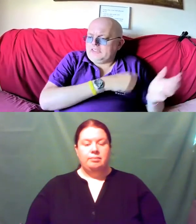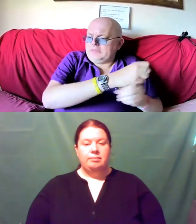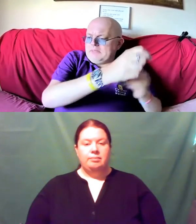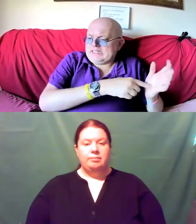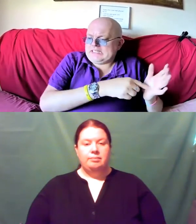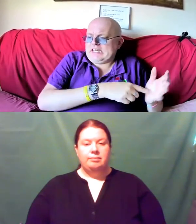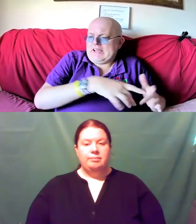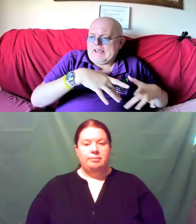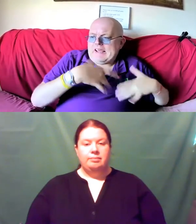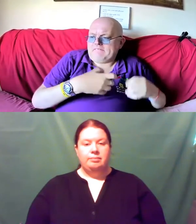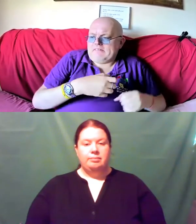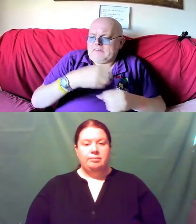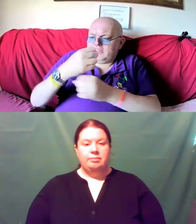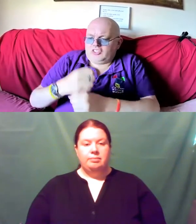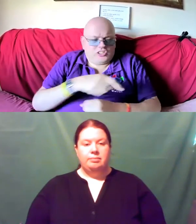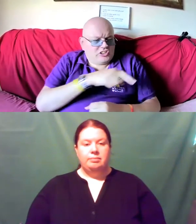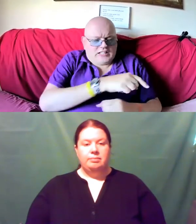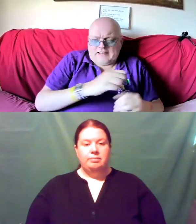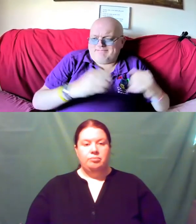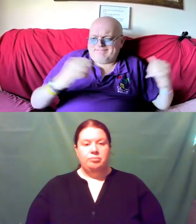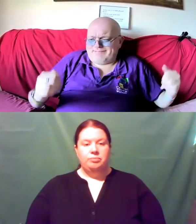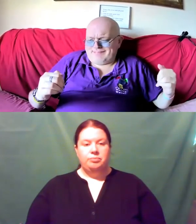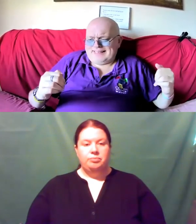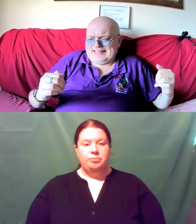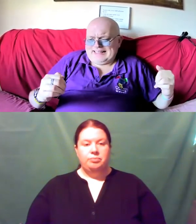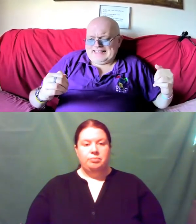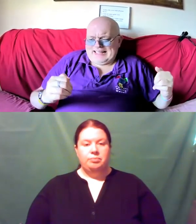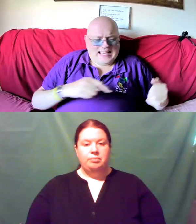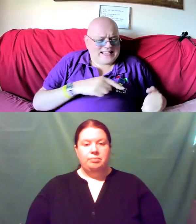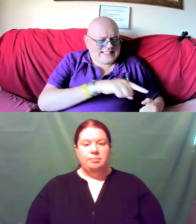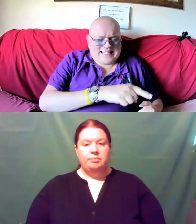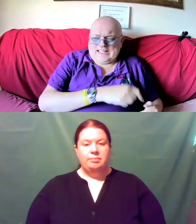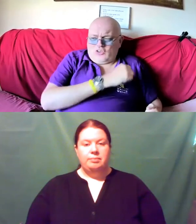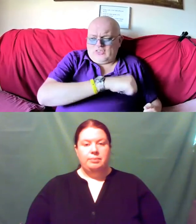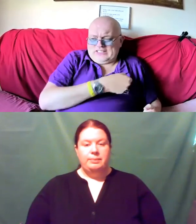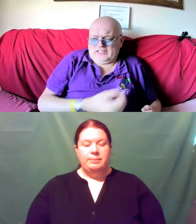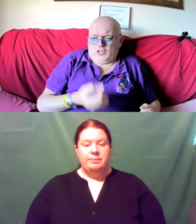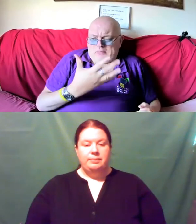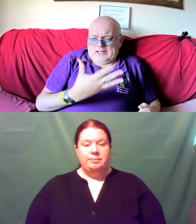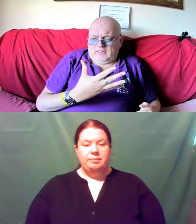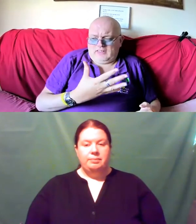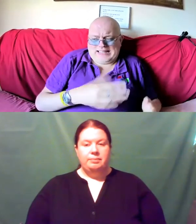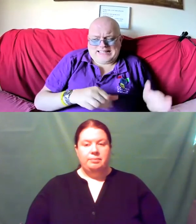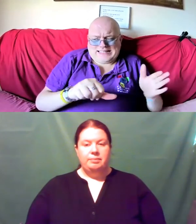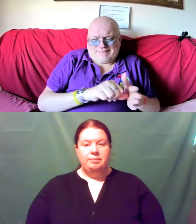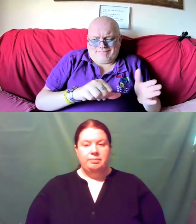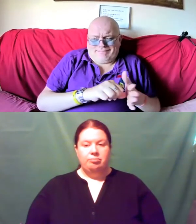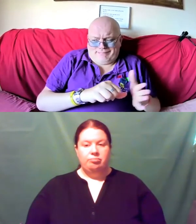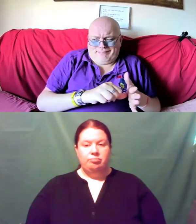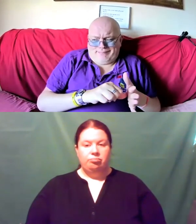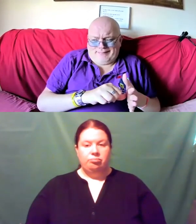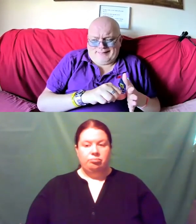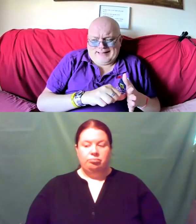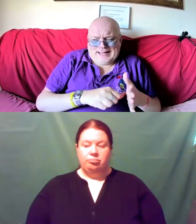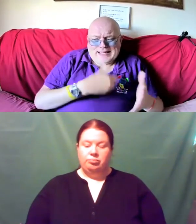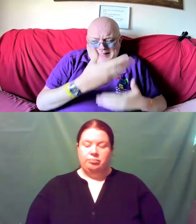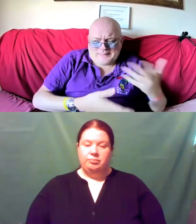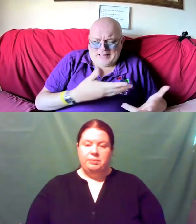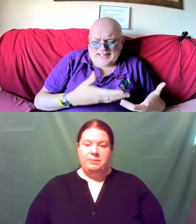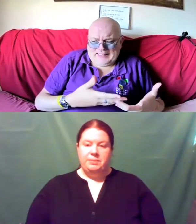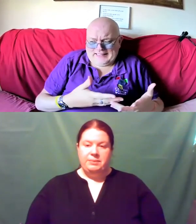And, you know, sometimes people feel that coming out as Christian is a challenge in the wider LGBT community as well.